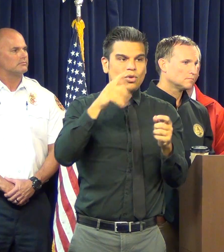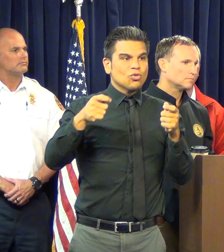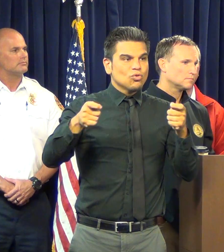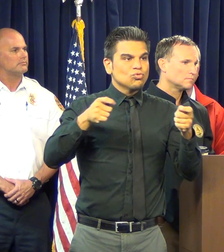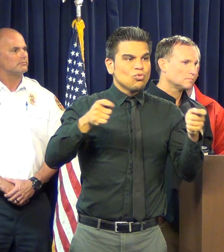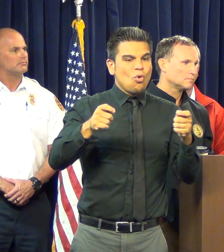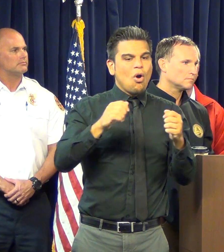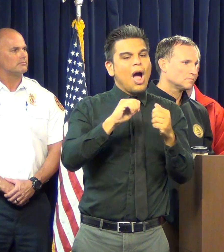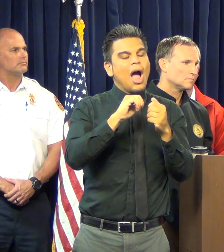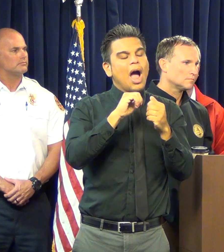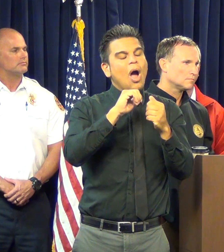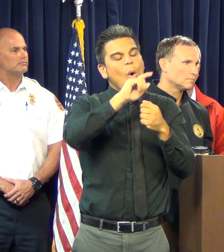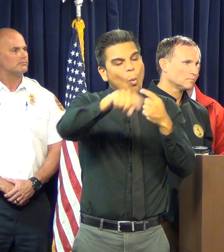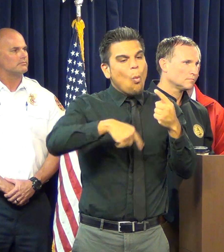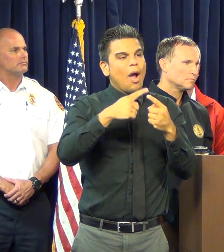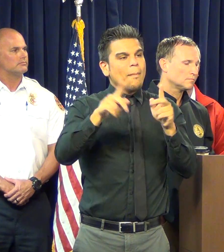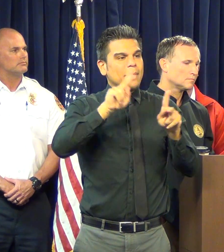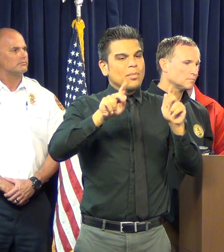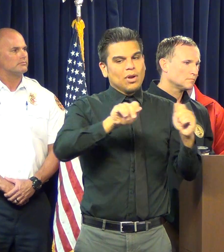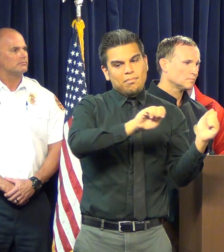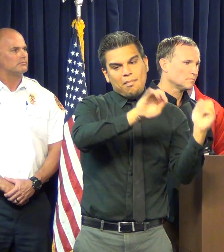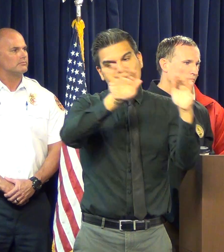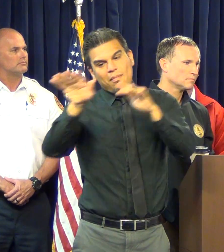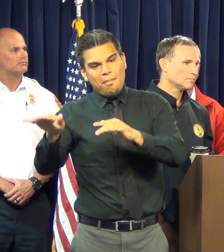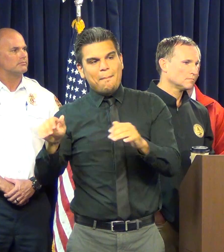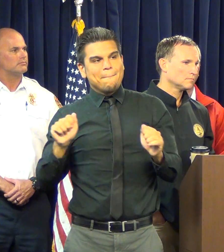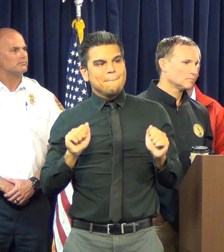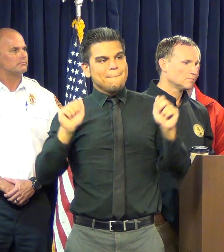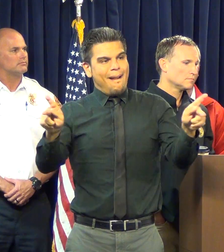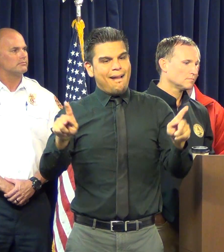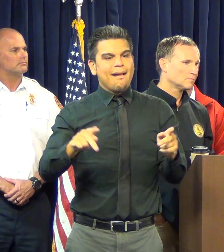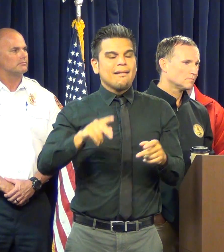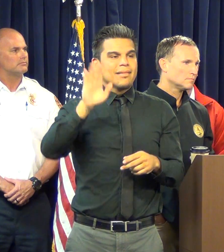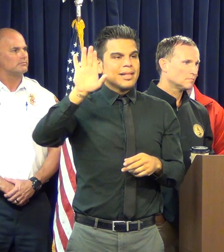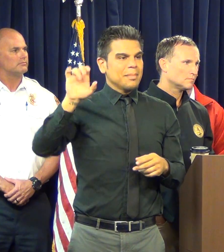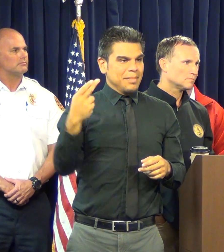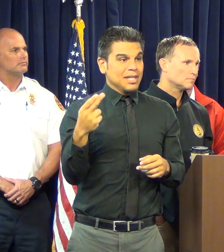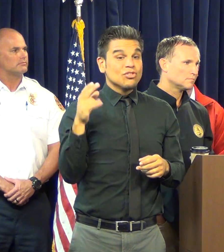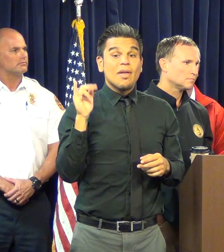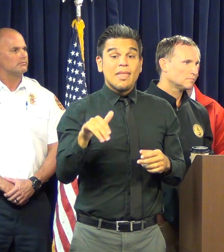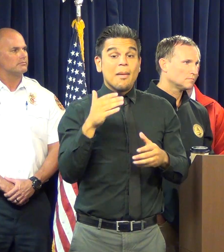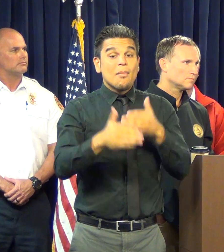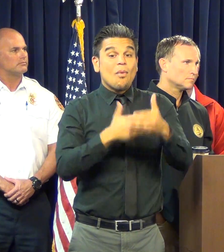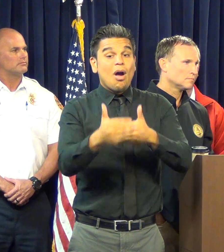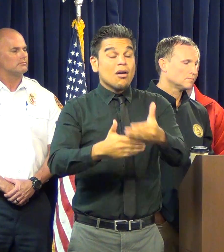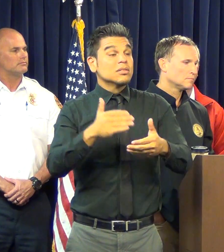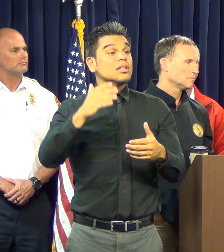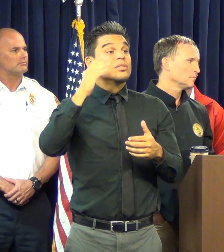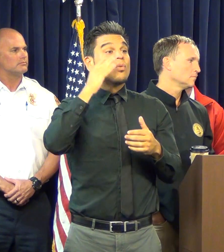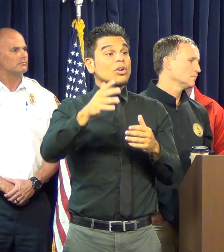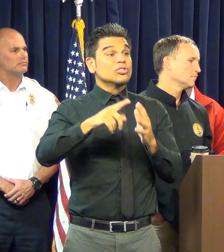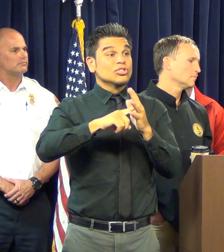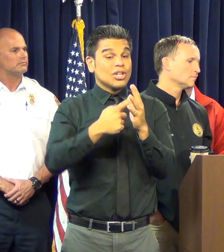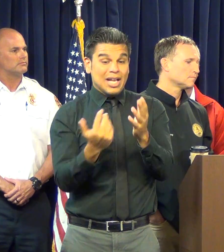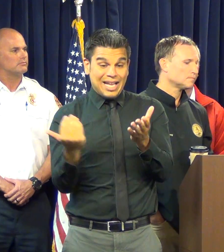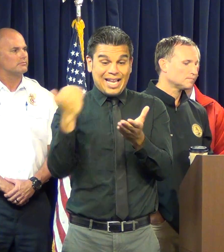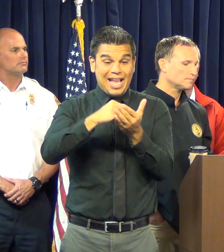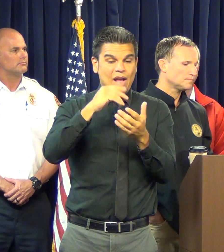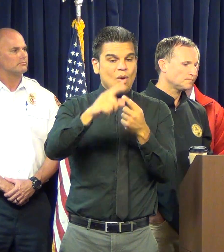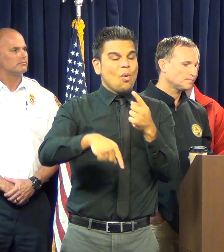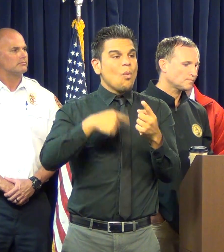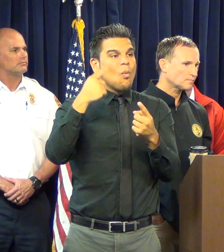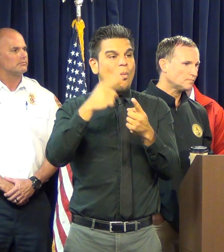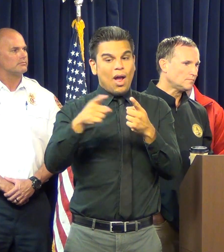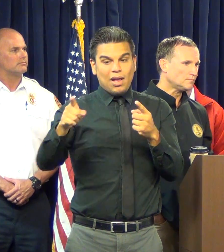beach from people who have evacuated. So that process will begin as soon as, again, the damage assessment teams from the beaches communities